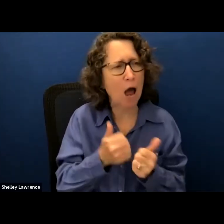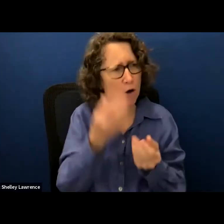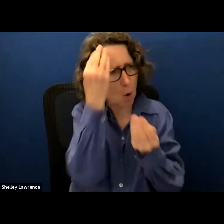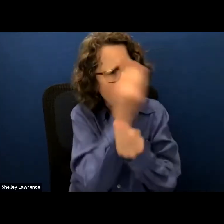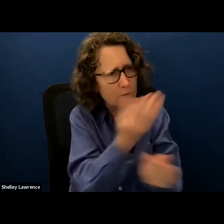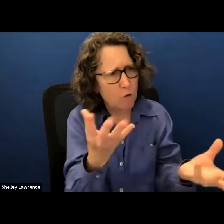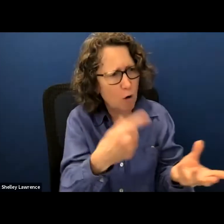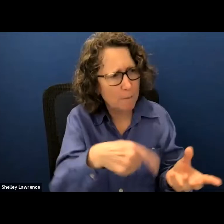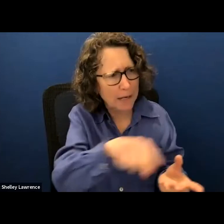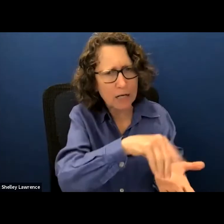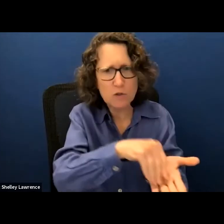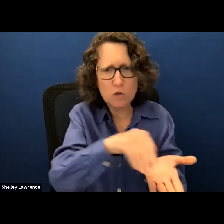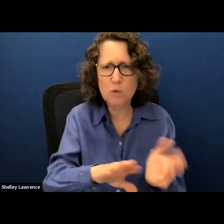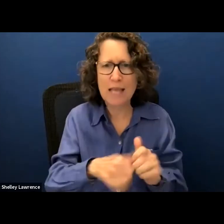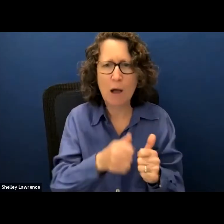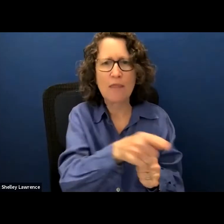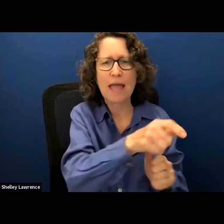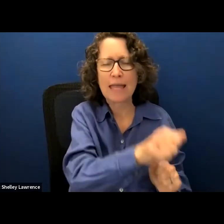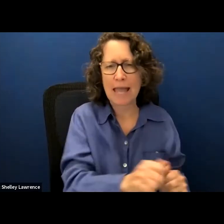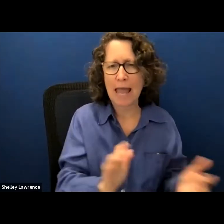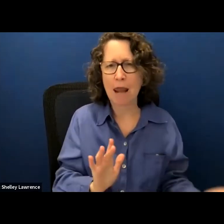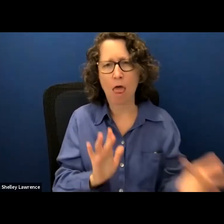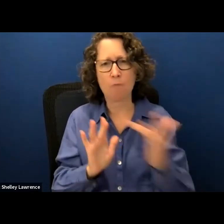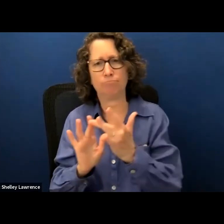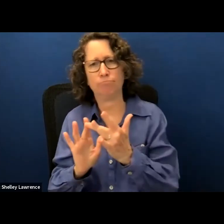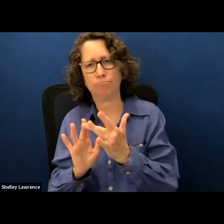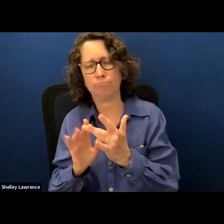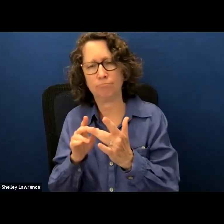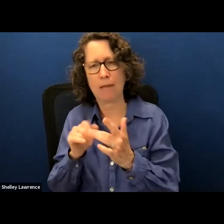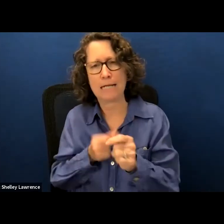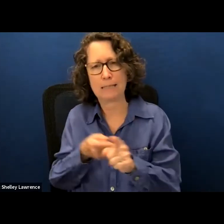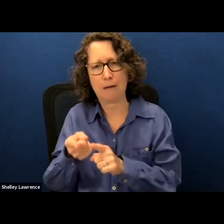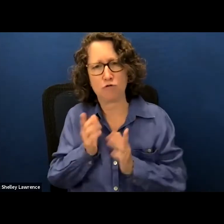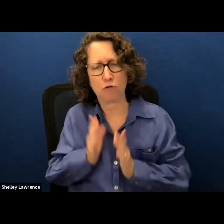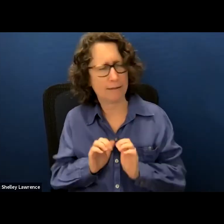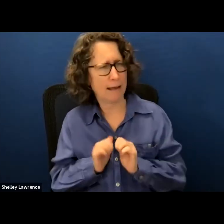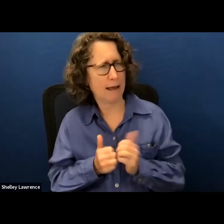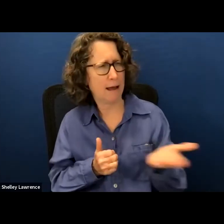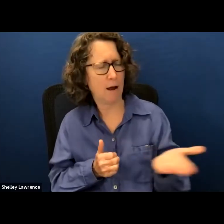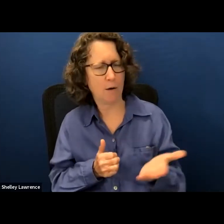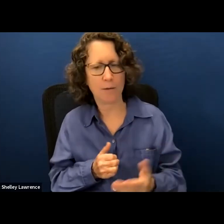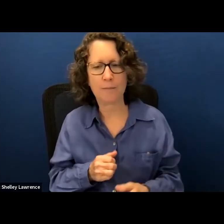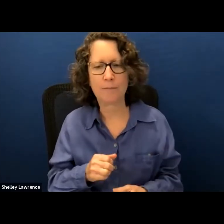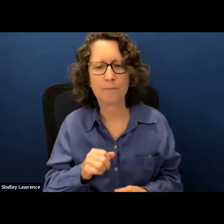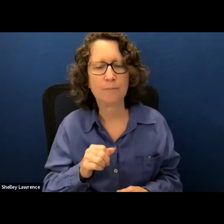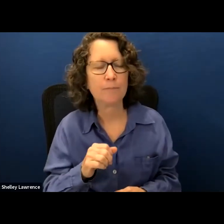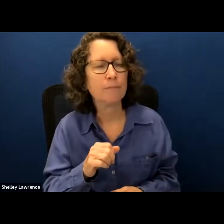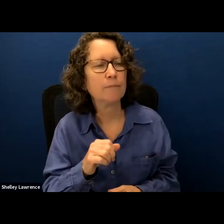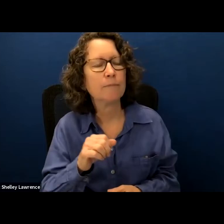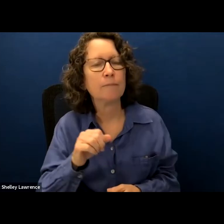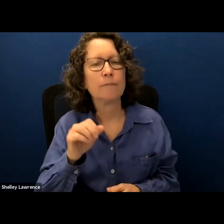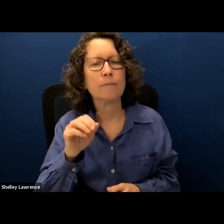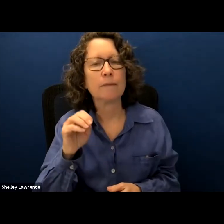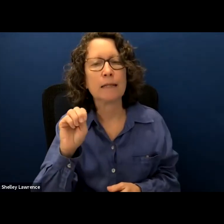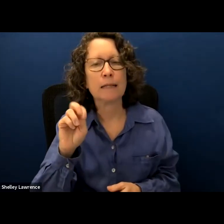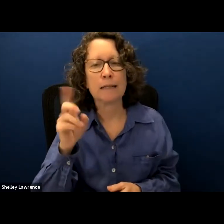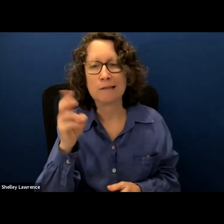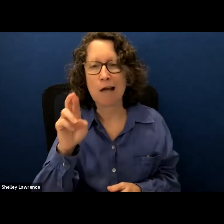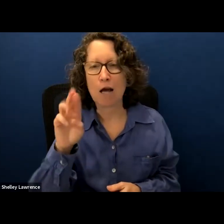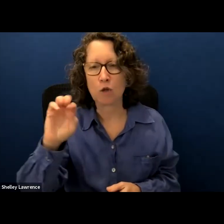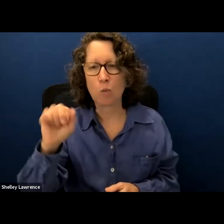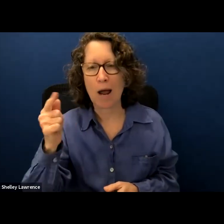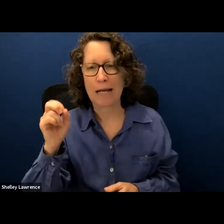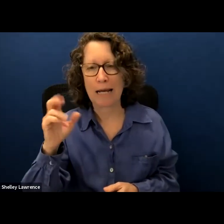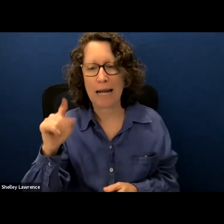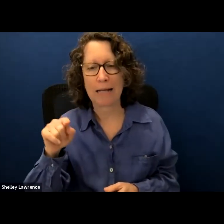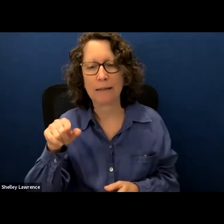on how they're able to reach a crisis care specialist? The crisis care specialists aren't